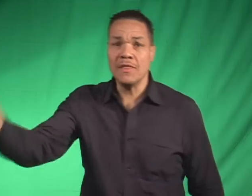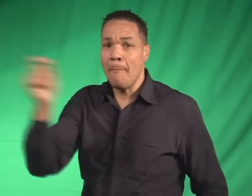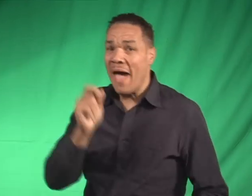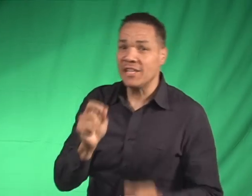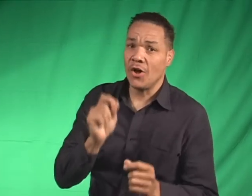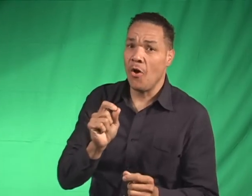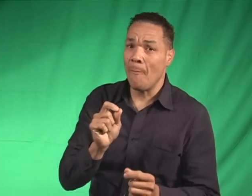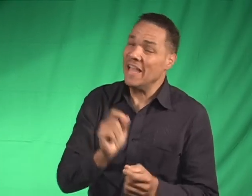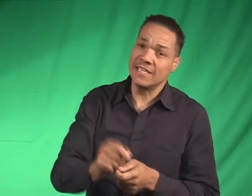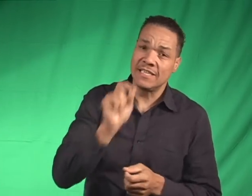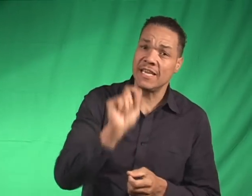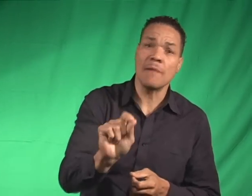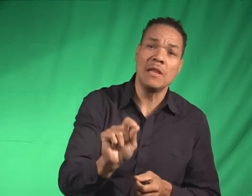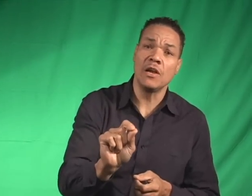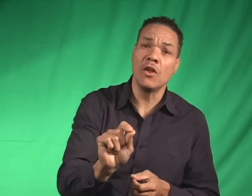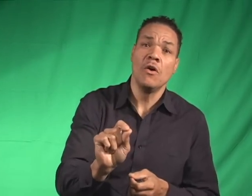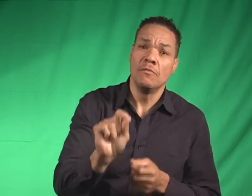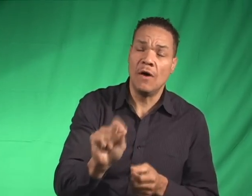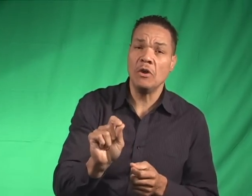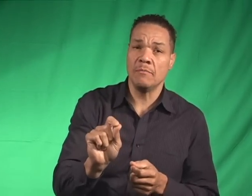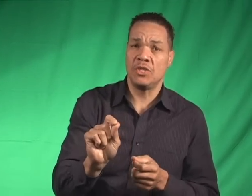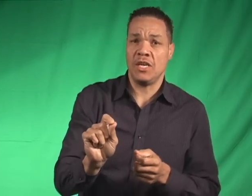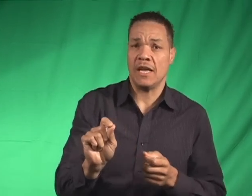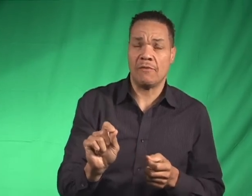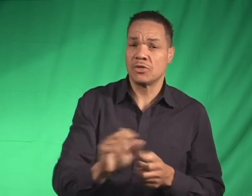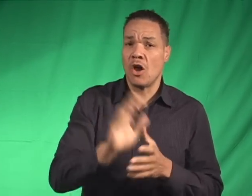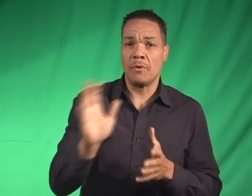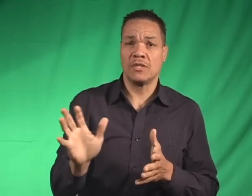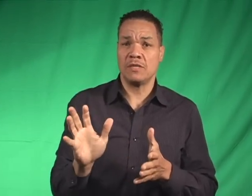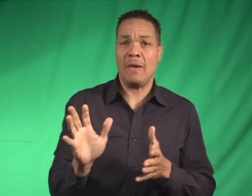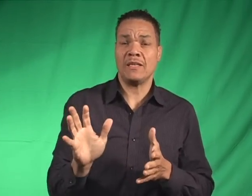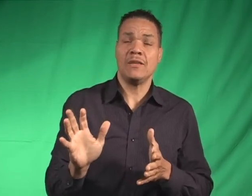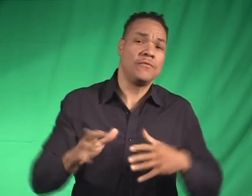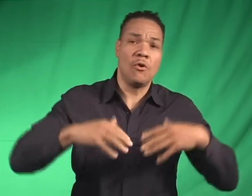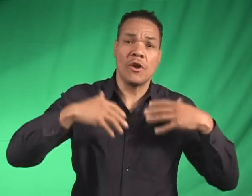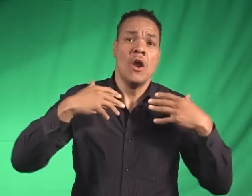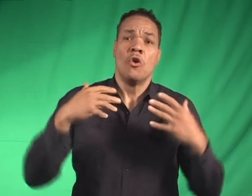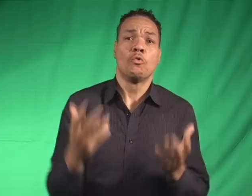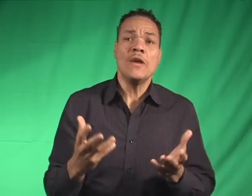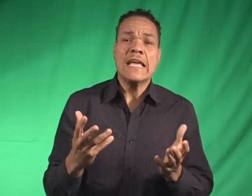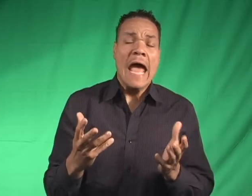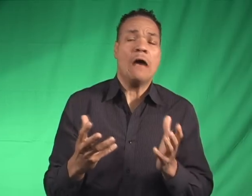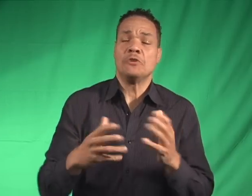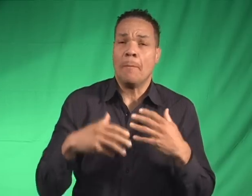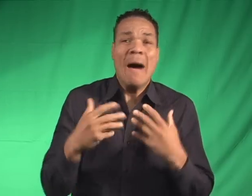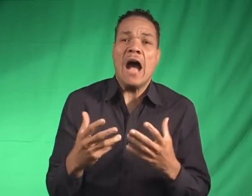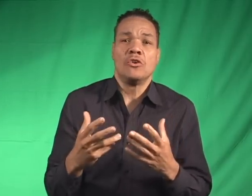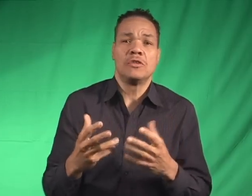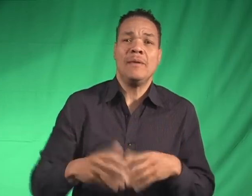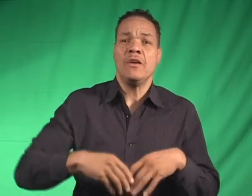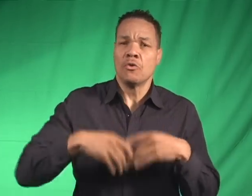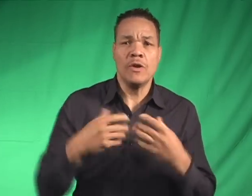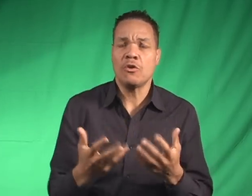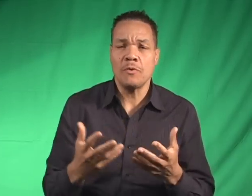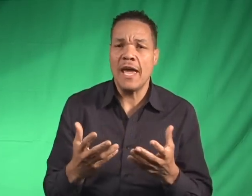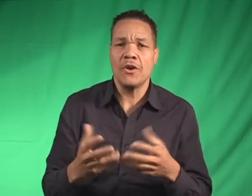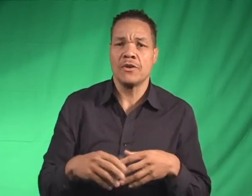them back to home base, and stick them in a little voting machine. I was almost expecting the Florida recount debacle to be recreated,